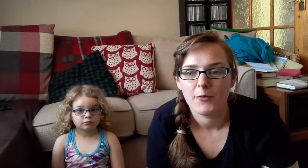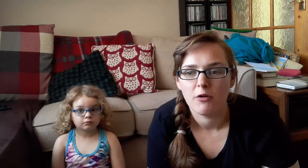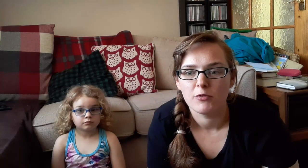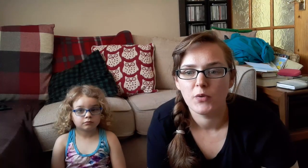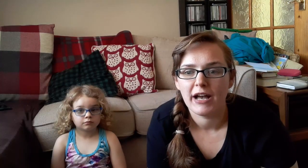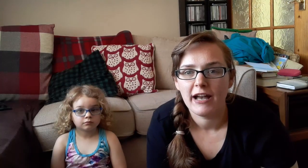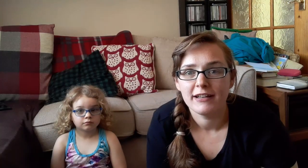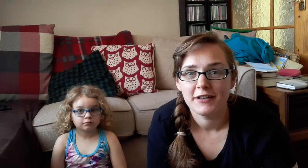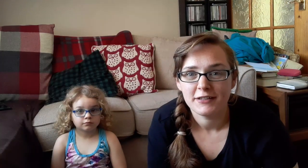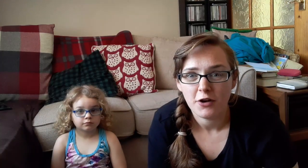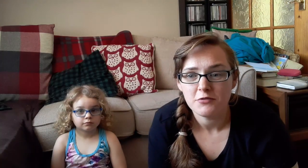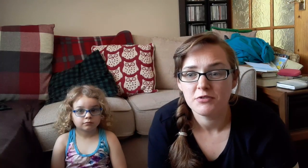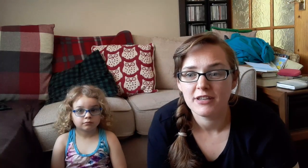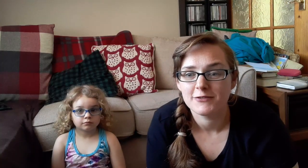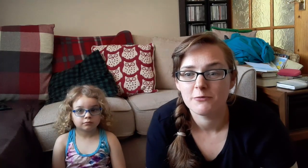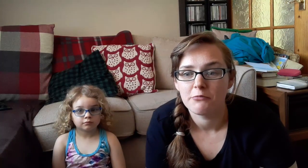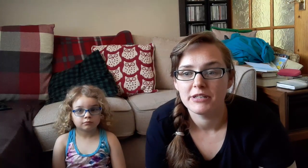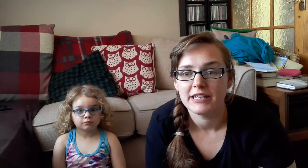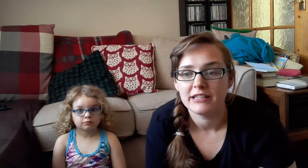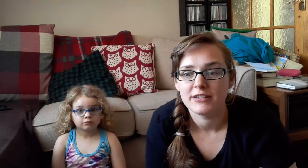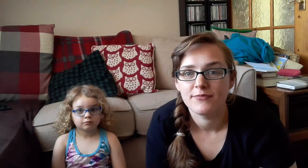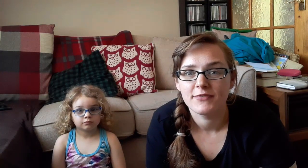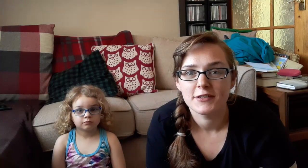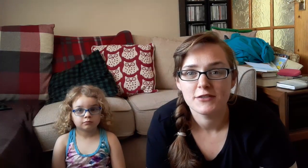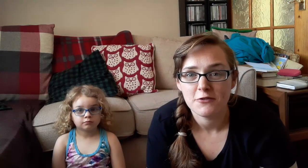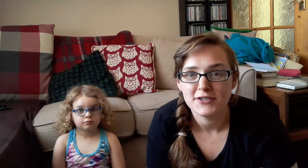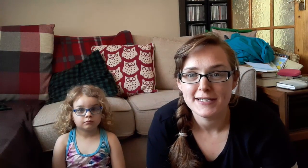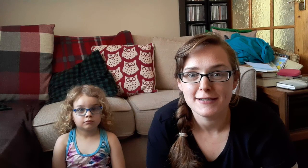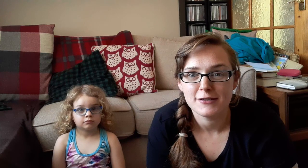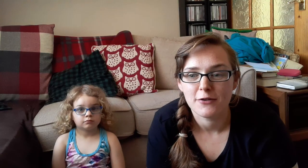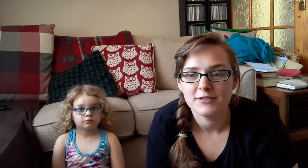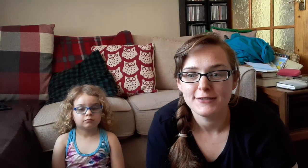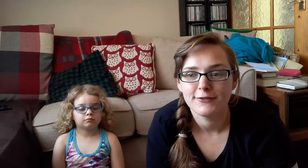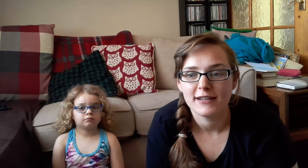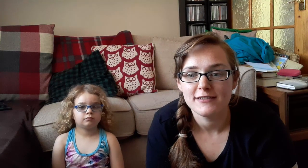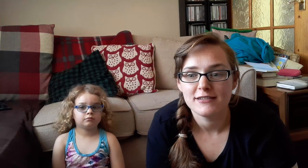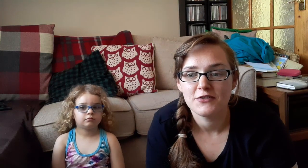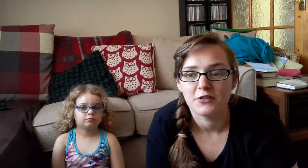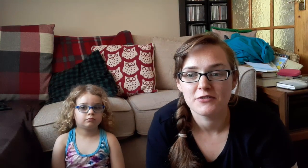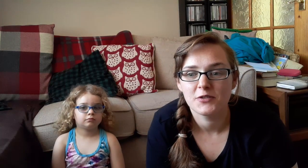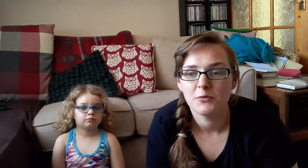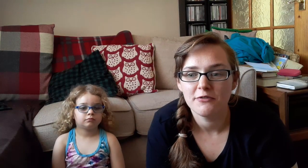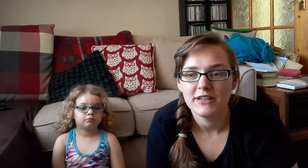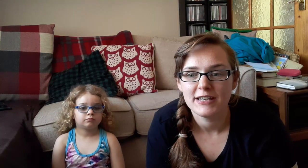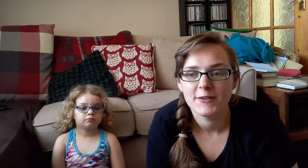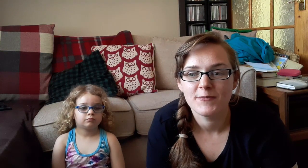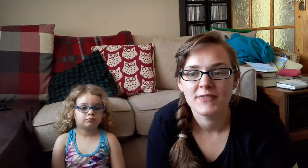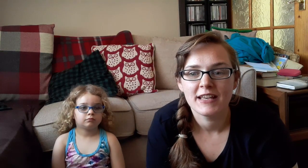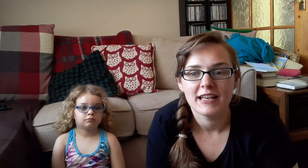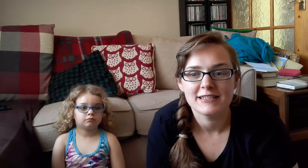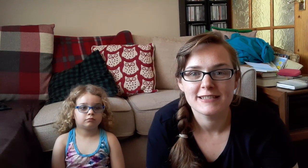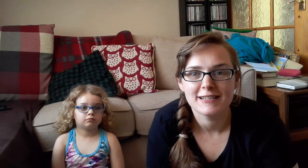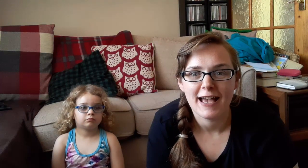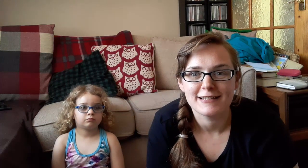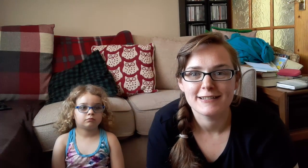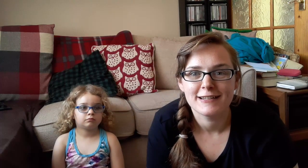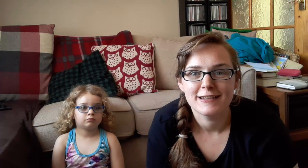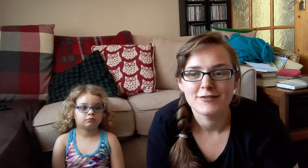what we'll wear. God will give us what we need. So Jesus told his friends not to worry. Instead,